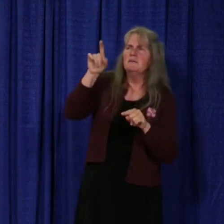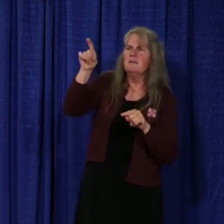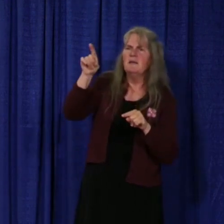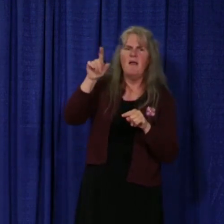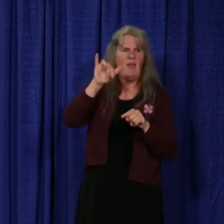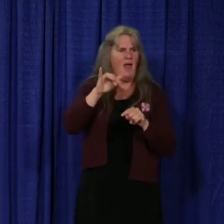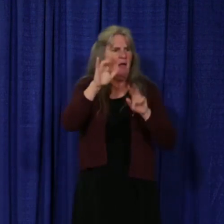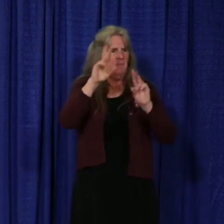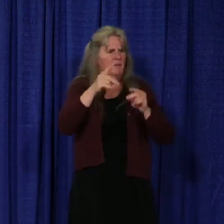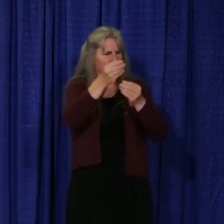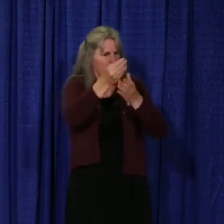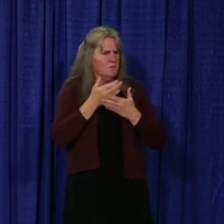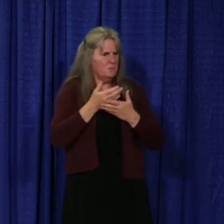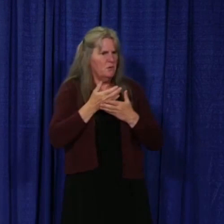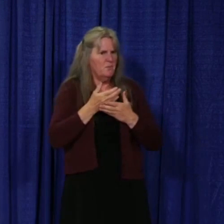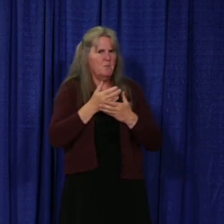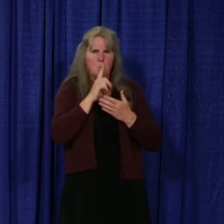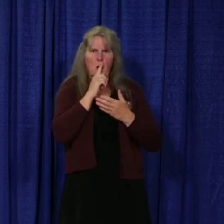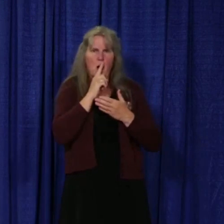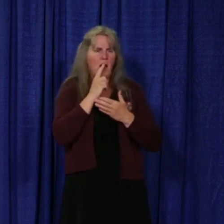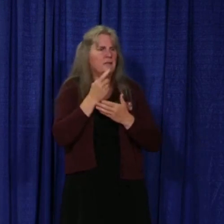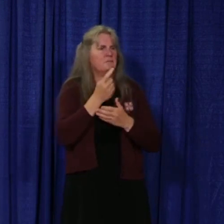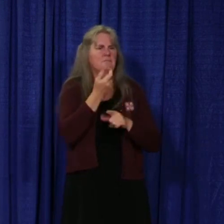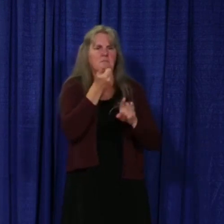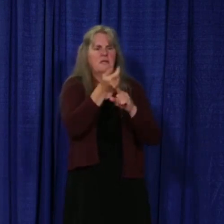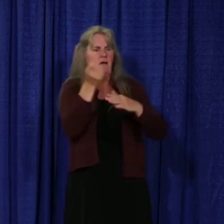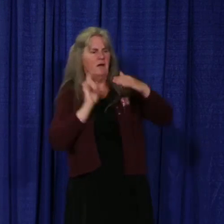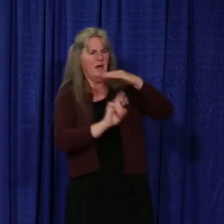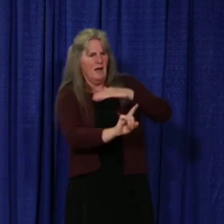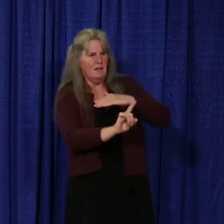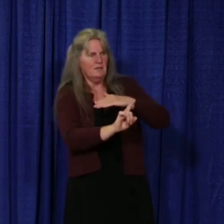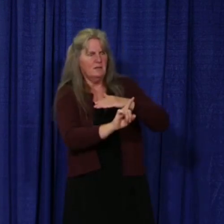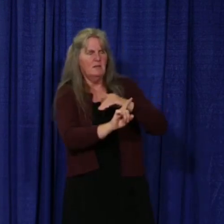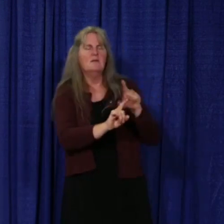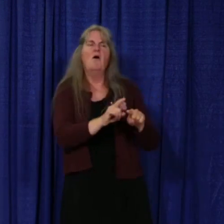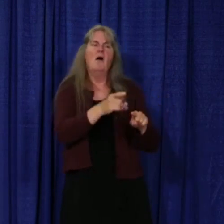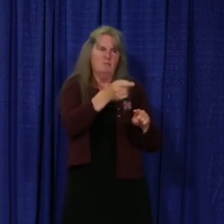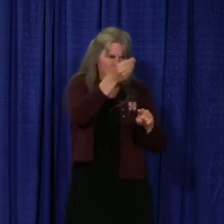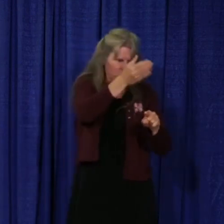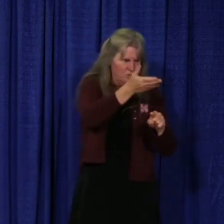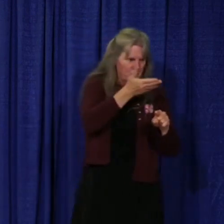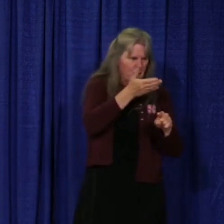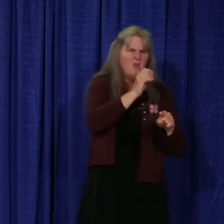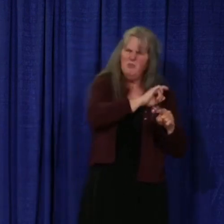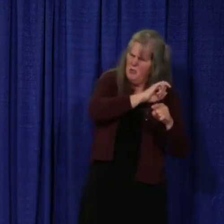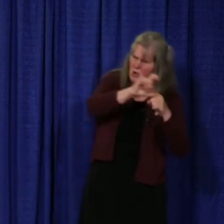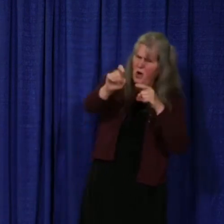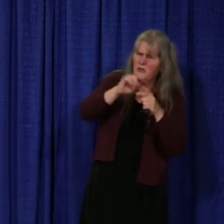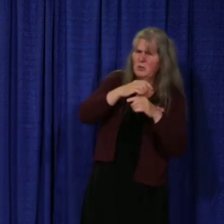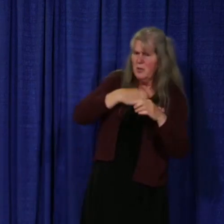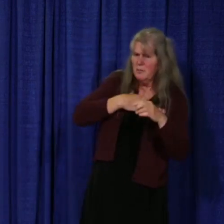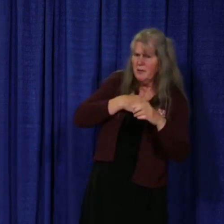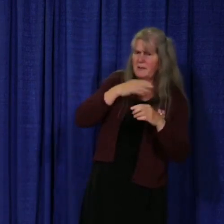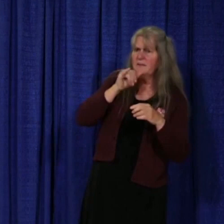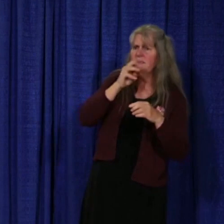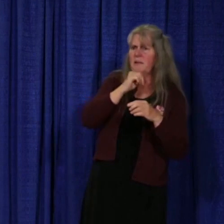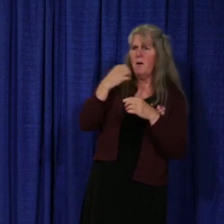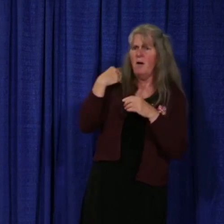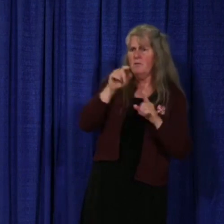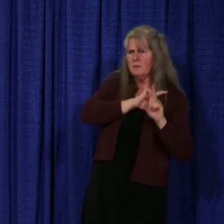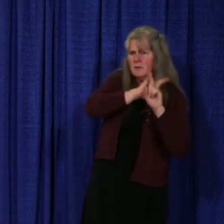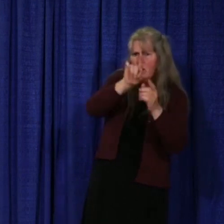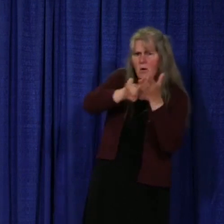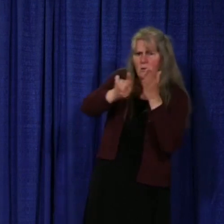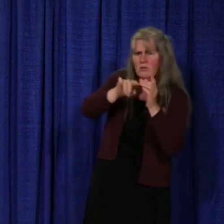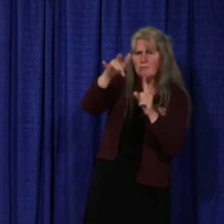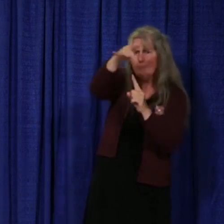this person just told me they're not self-isolating. And so I get them to call the phone line, and we get the officials, the SEMA enforcement officers, to do what